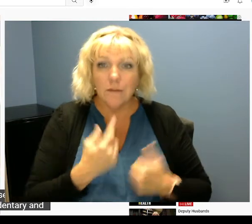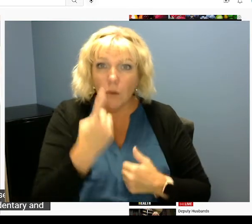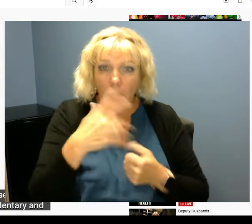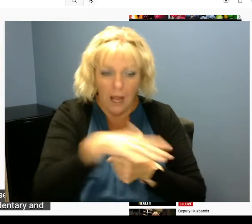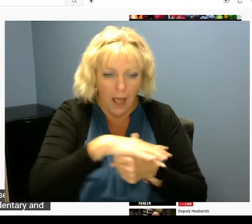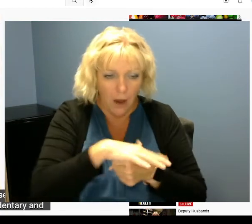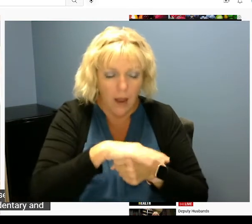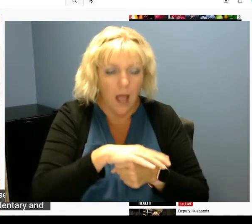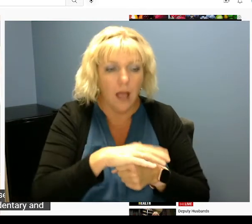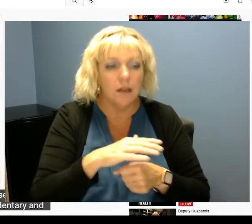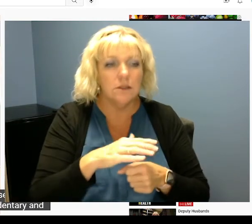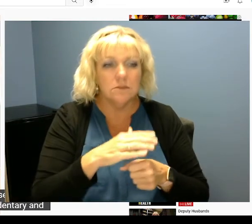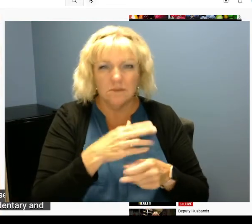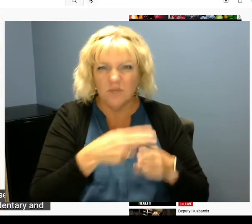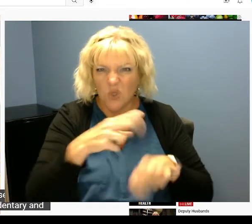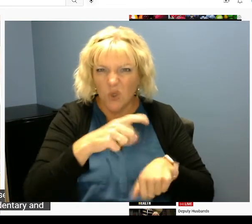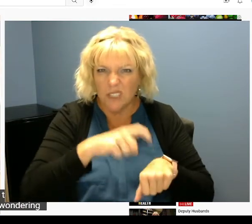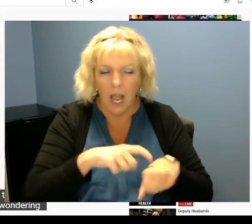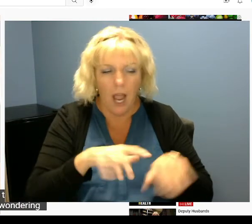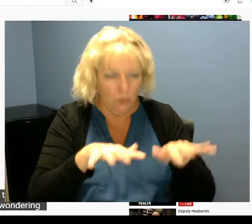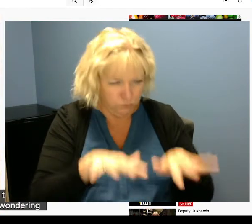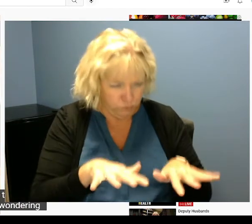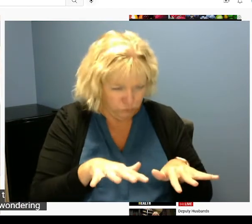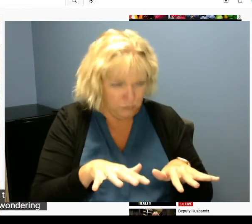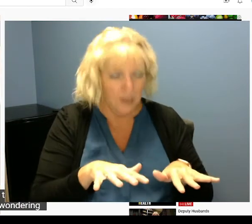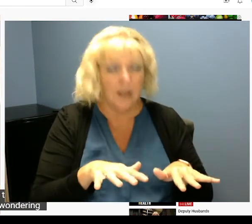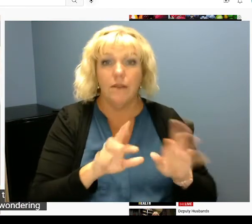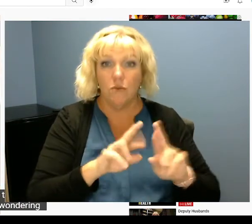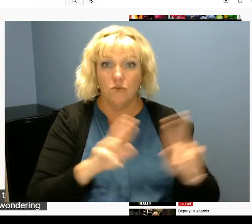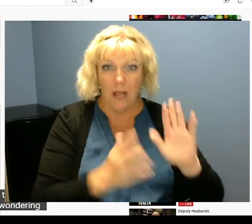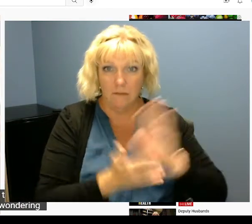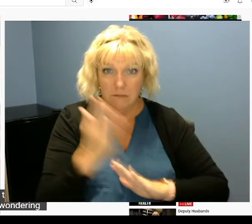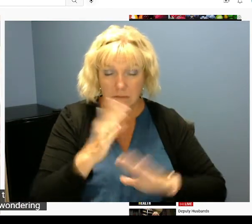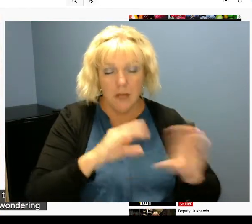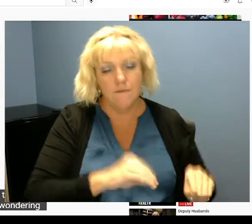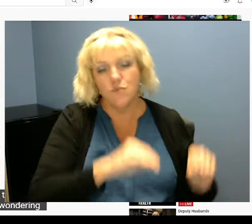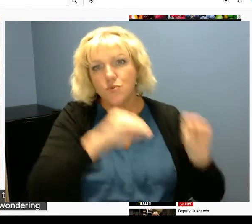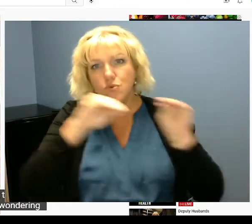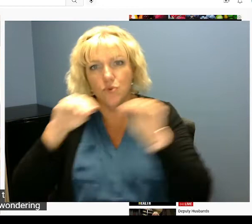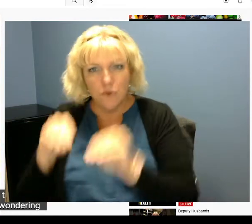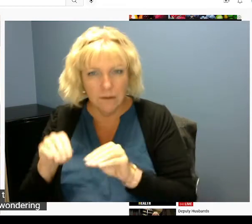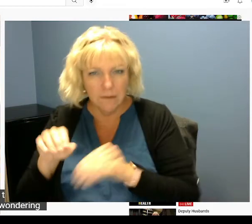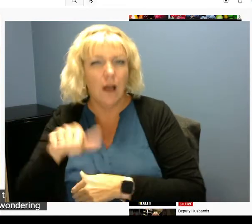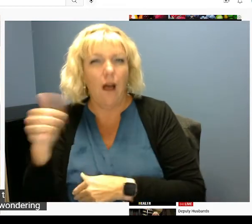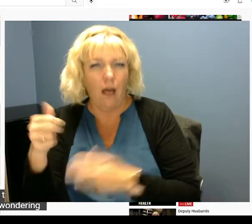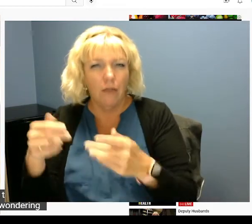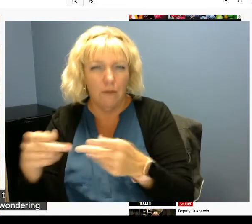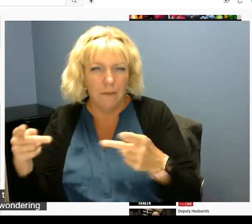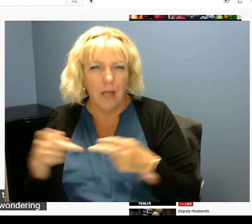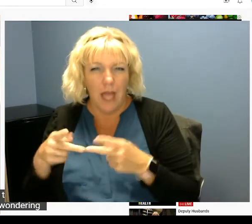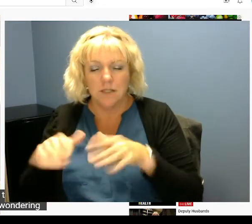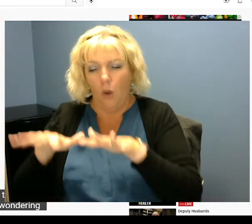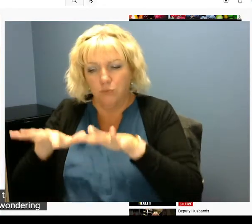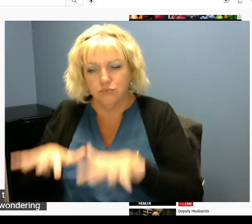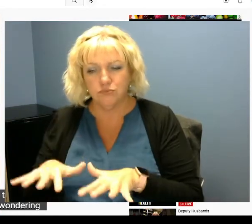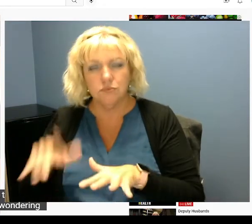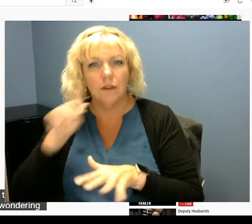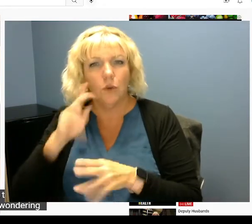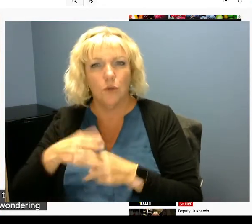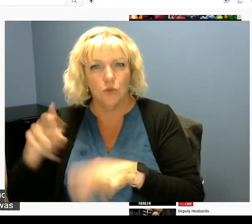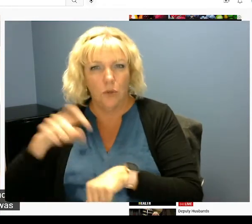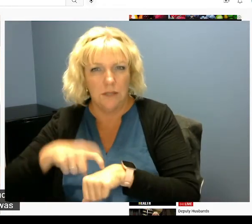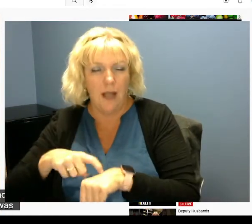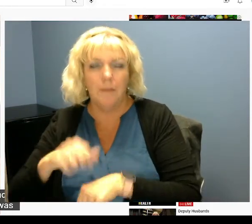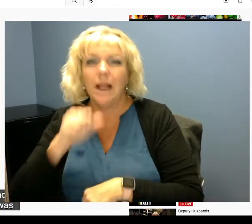means settled, and so semi-sedentary, and it doesn't necessarily mean they. It's not this idea of aimlessly